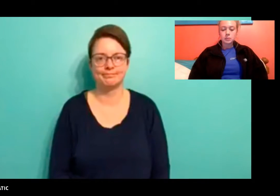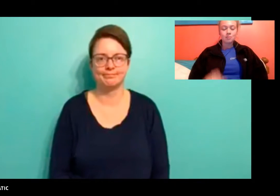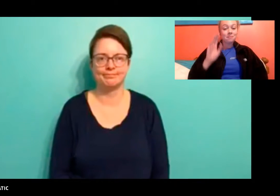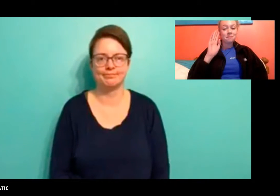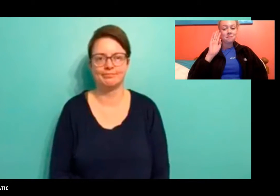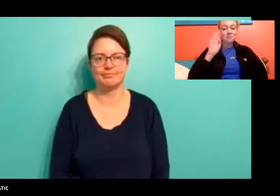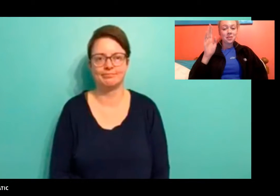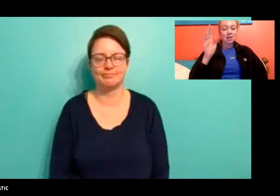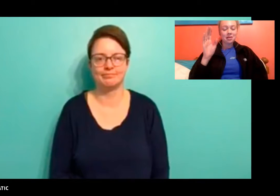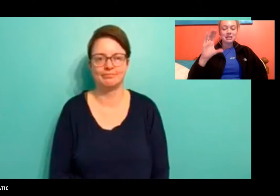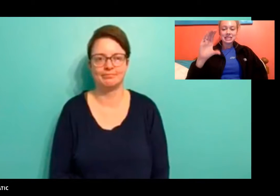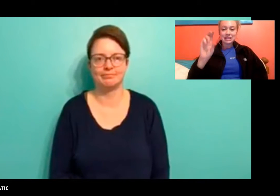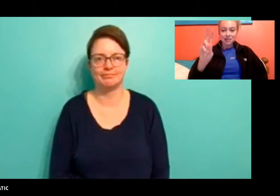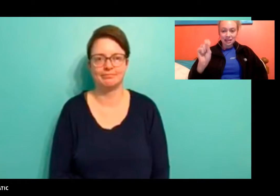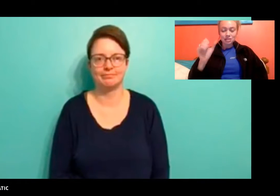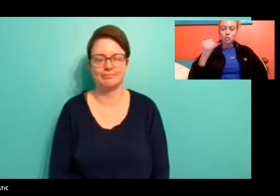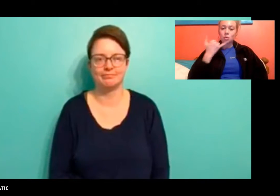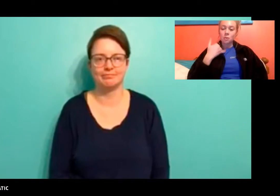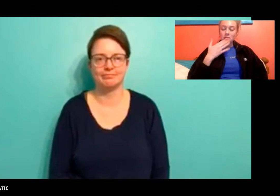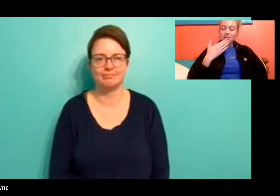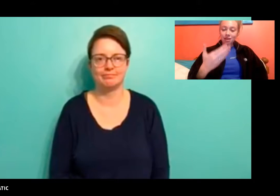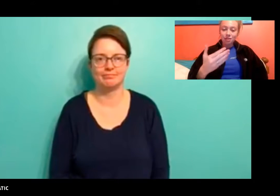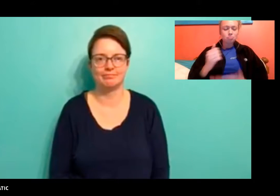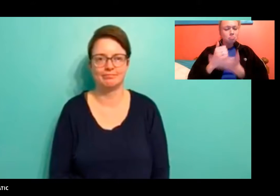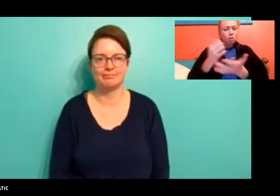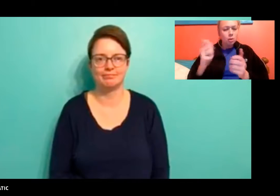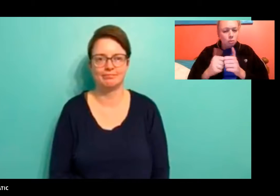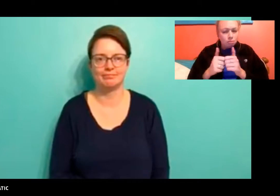Hello, thank you for calling CVS. How may I help you?